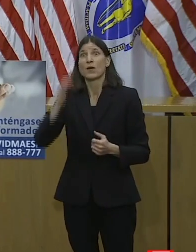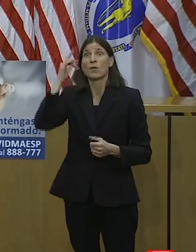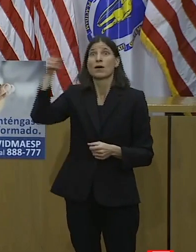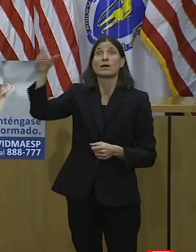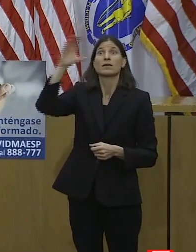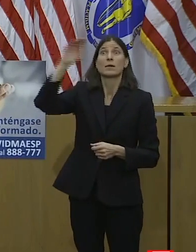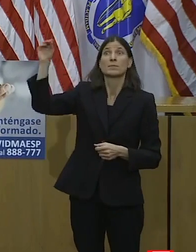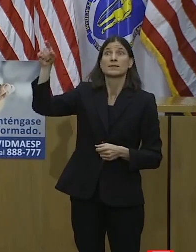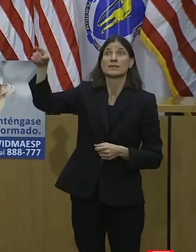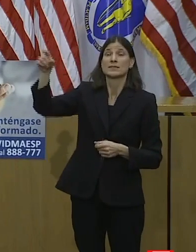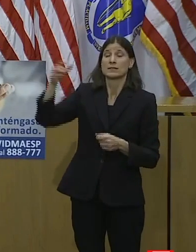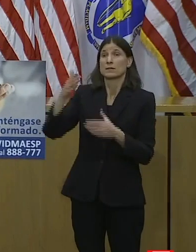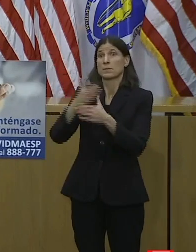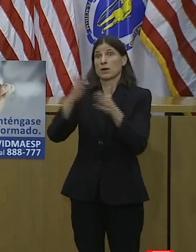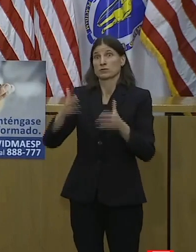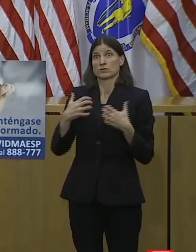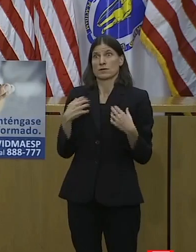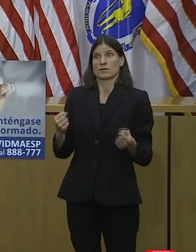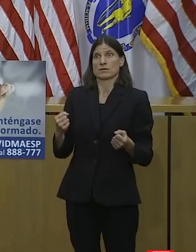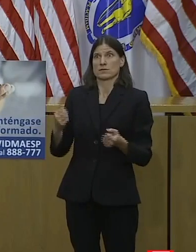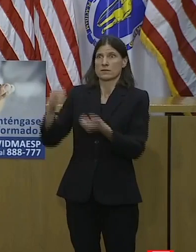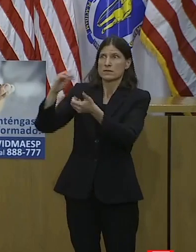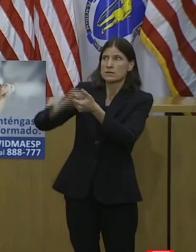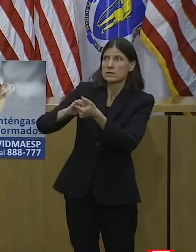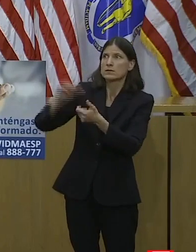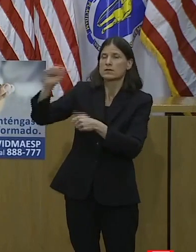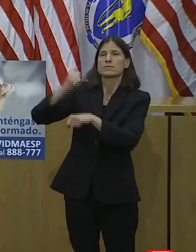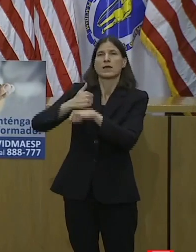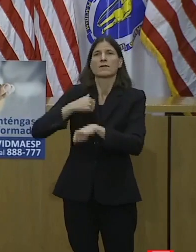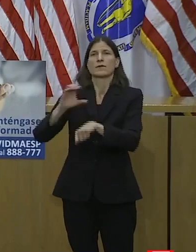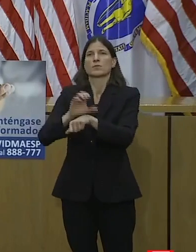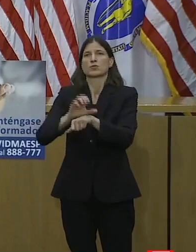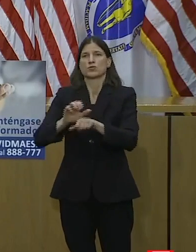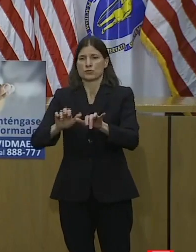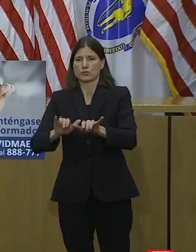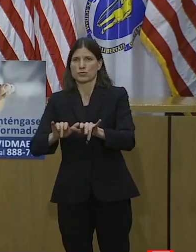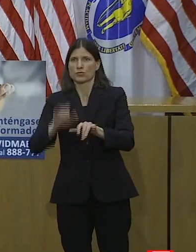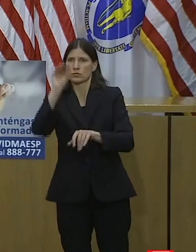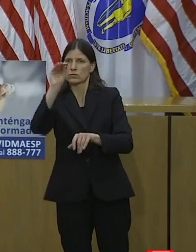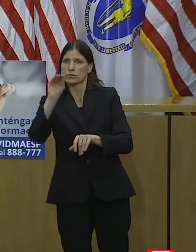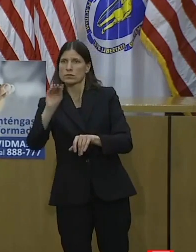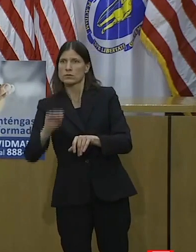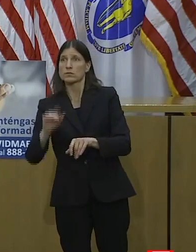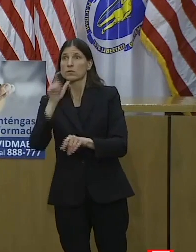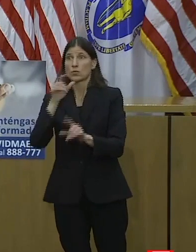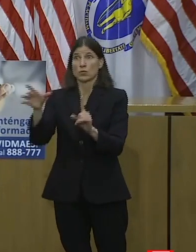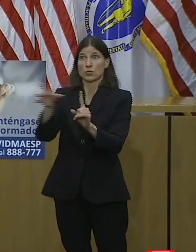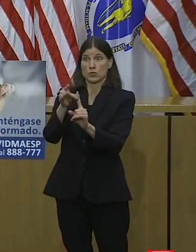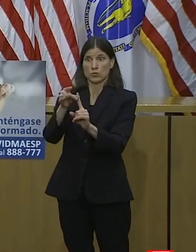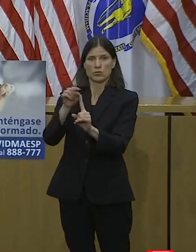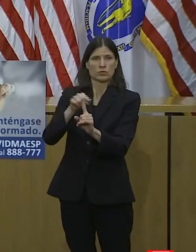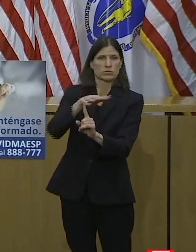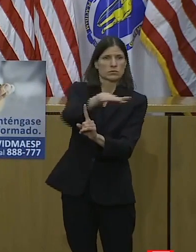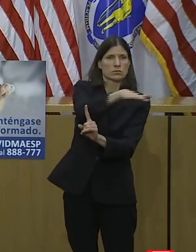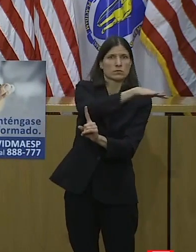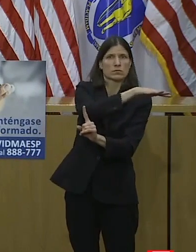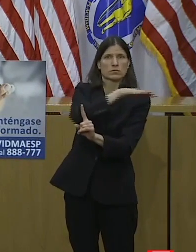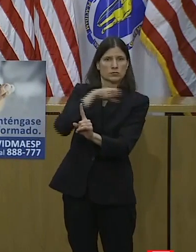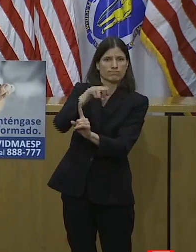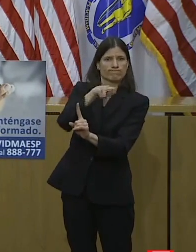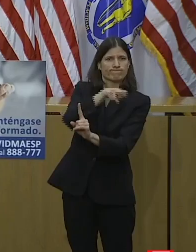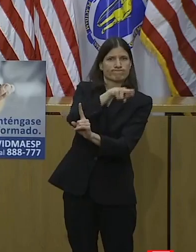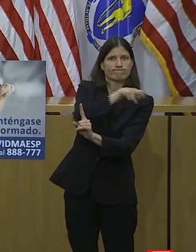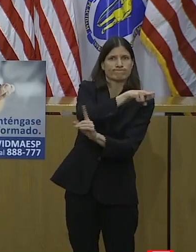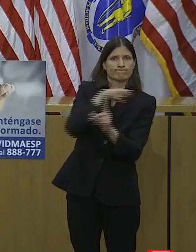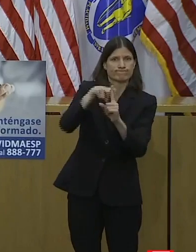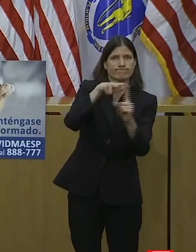like, but obviously it has to have strong local community partnerships, and community health centers, 38 of them to date, have signed up to